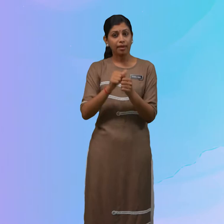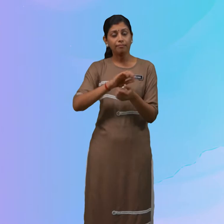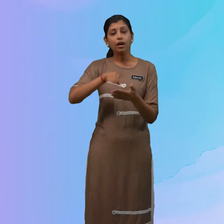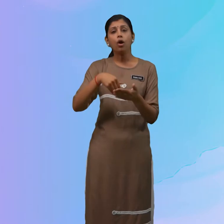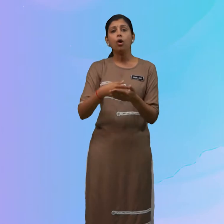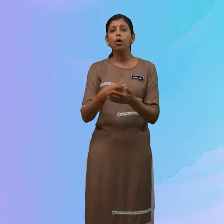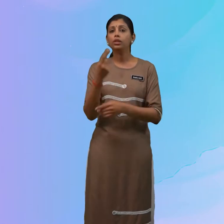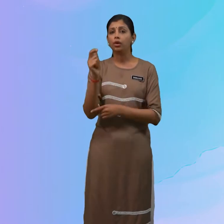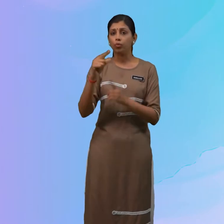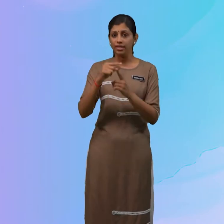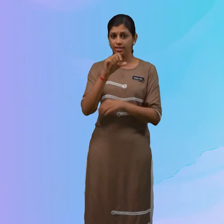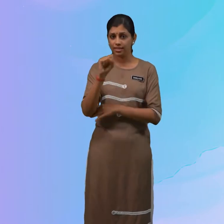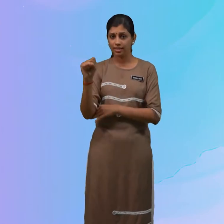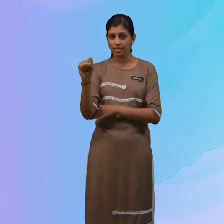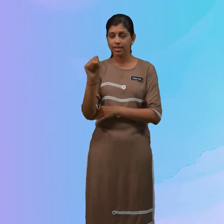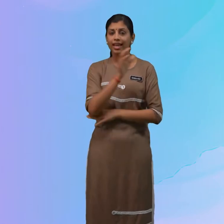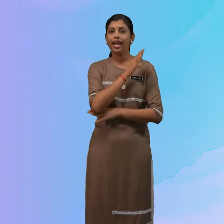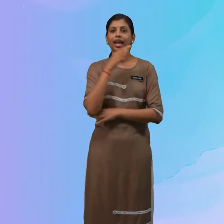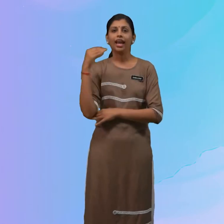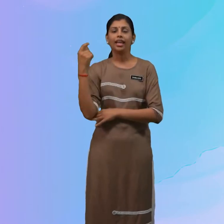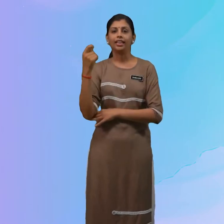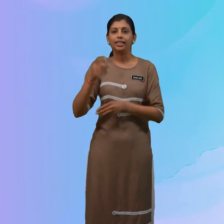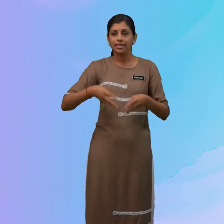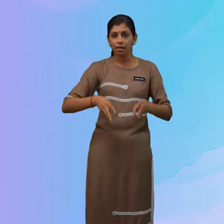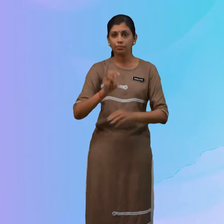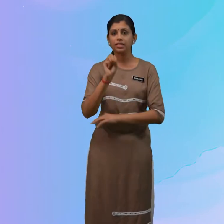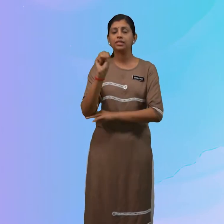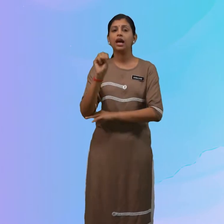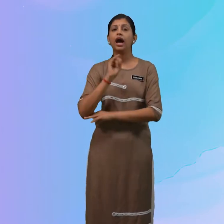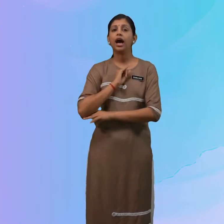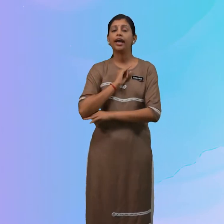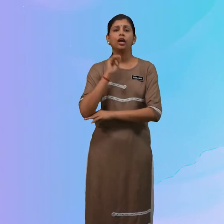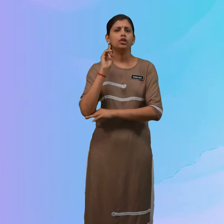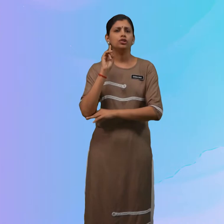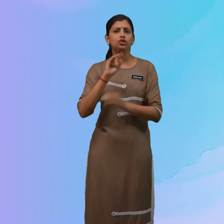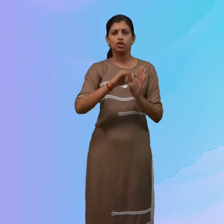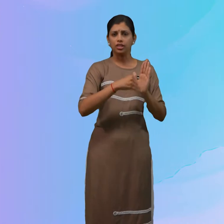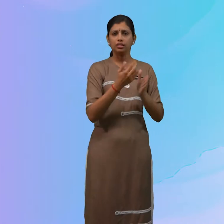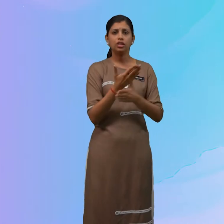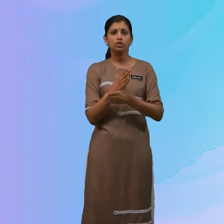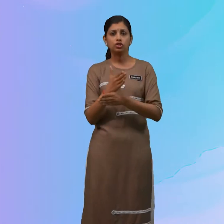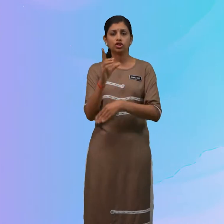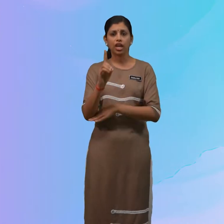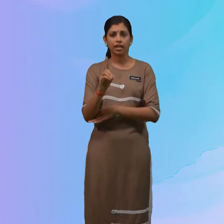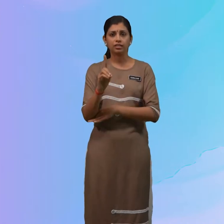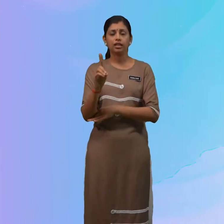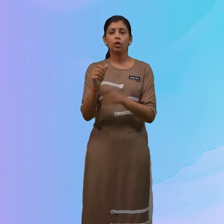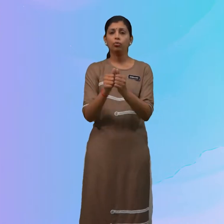Remember all the words and the tips I just shared with